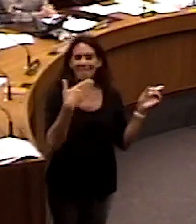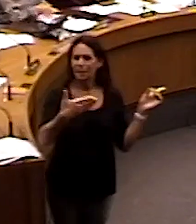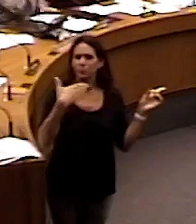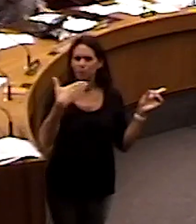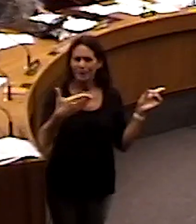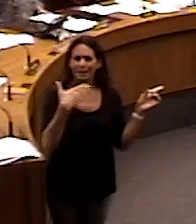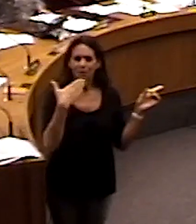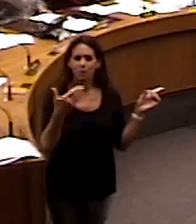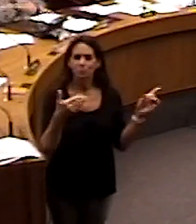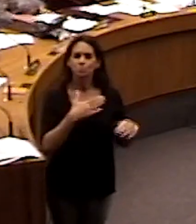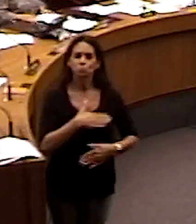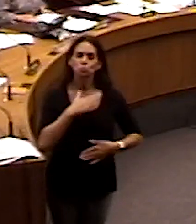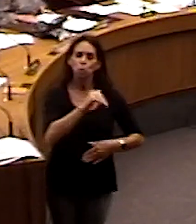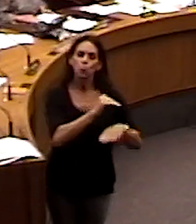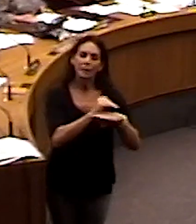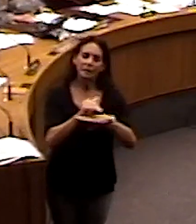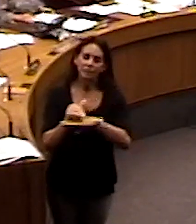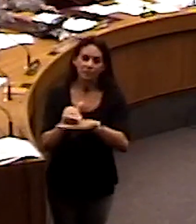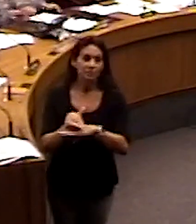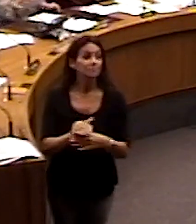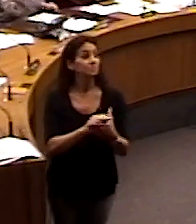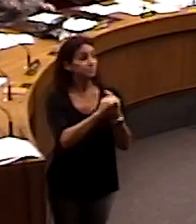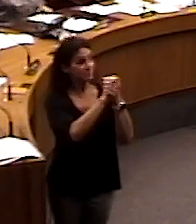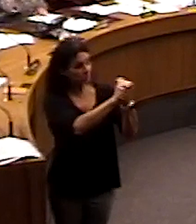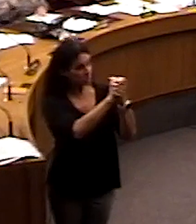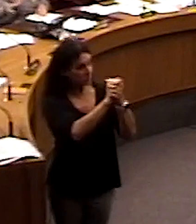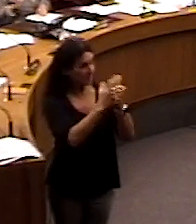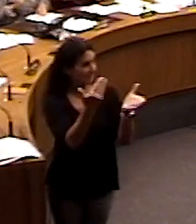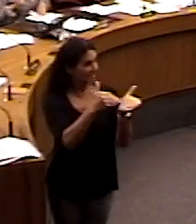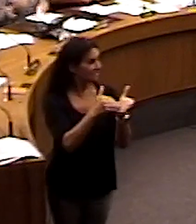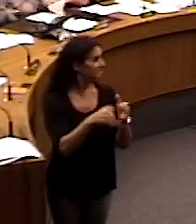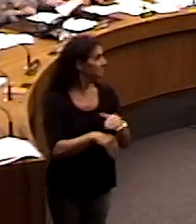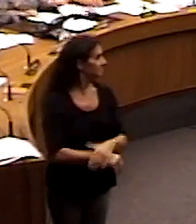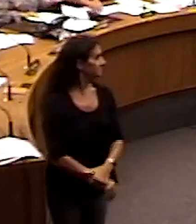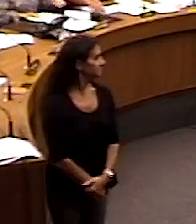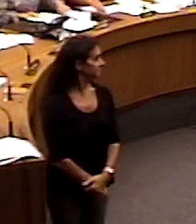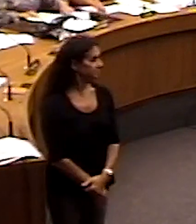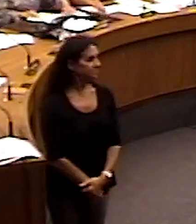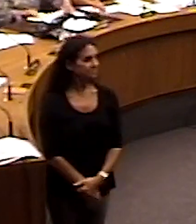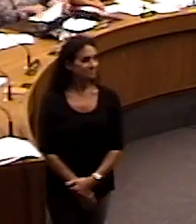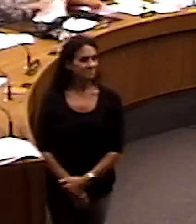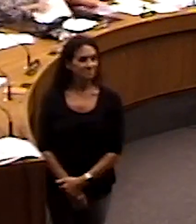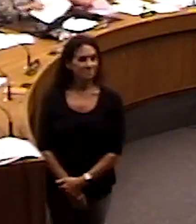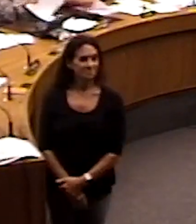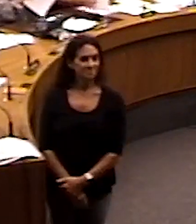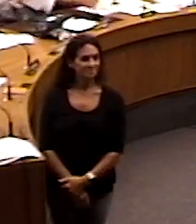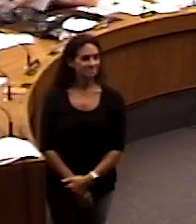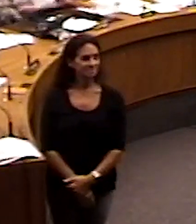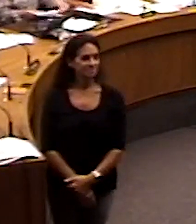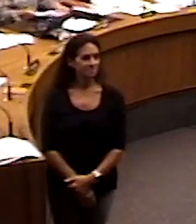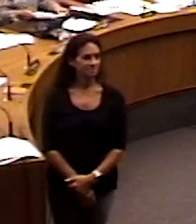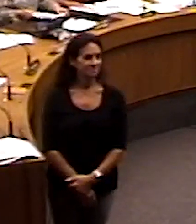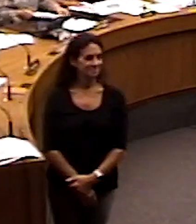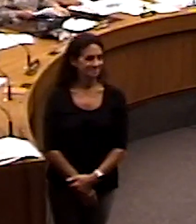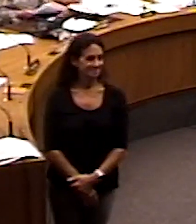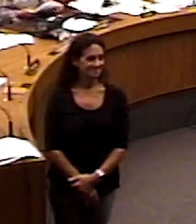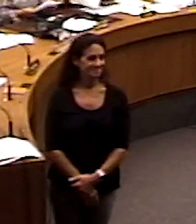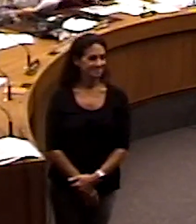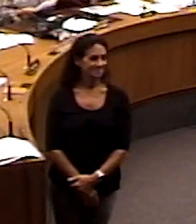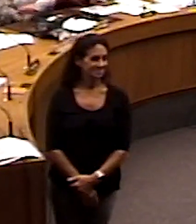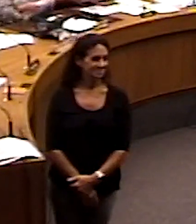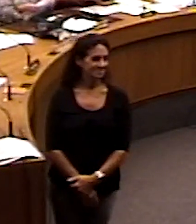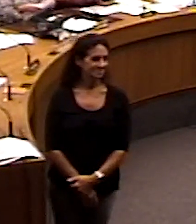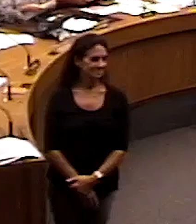you. Thank you. Congratulations again. Thank you. Perfect game. Yeah. Hey, you guys